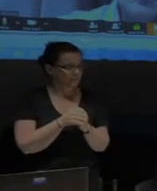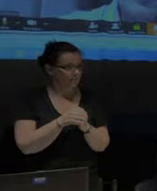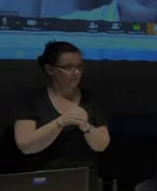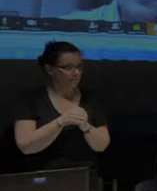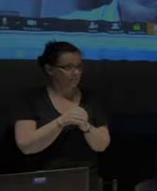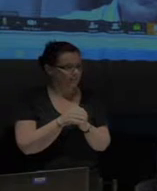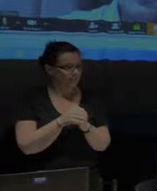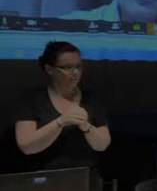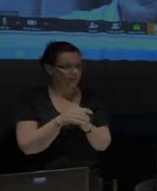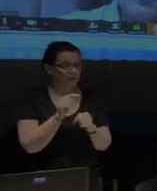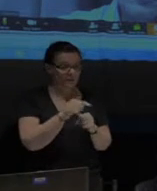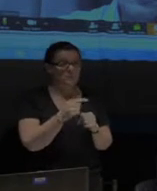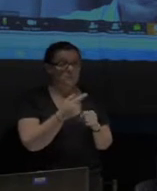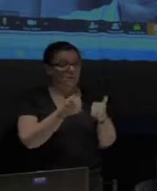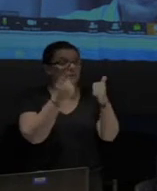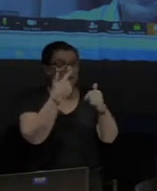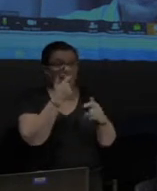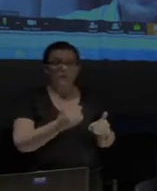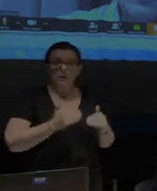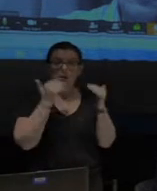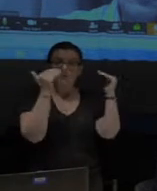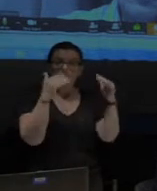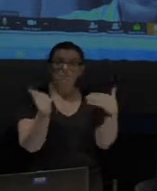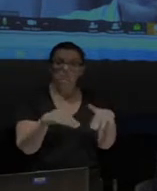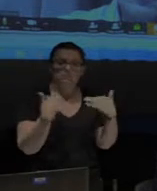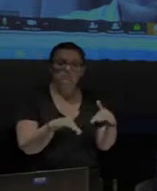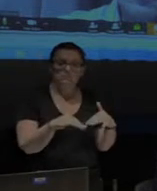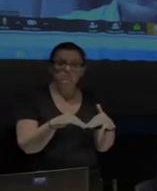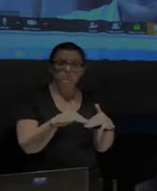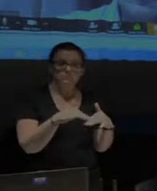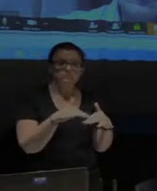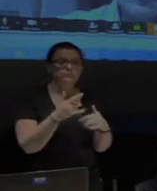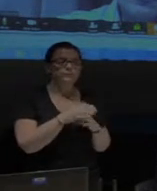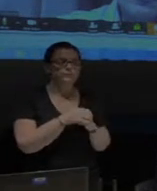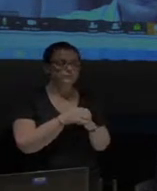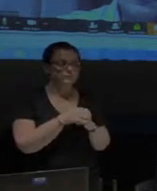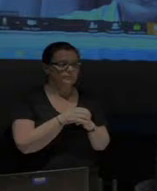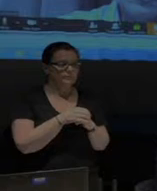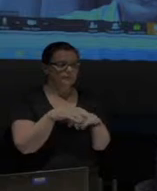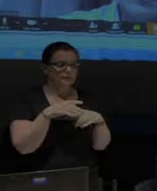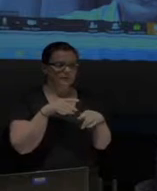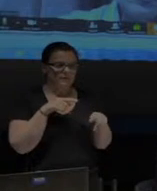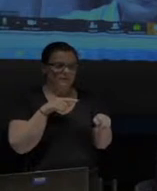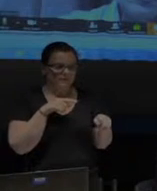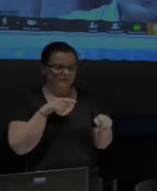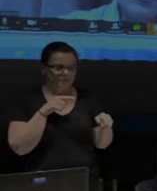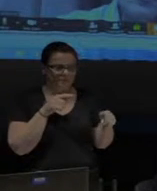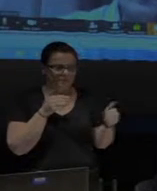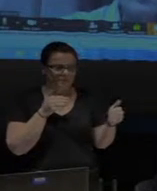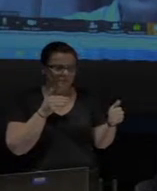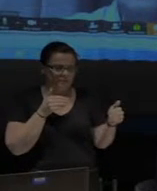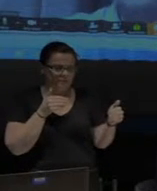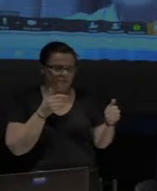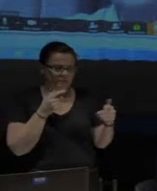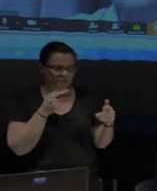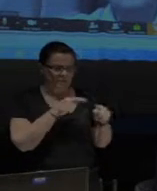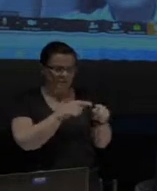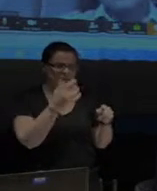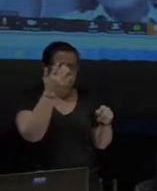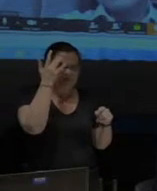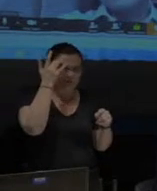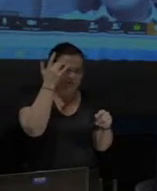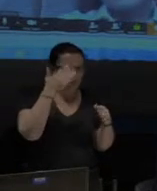just said. Right? They're good. They can be very good in this sort of stuff, being aware of it, tracking it, and trying to be responsible and sensible employers that are giving